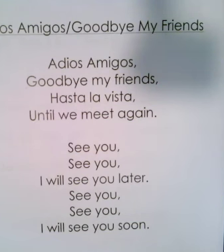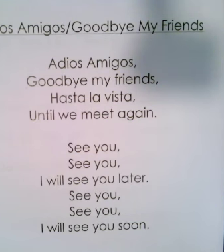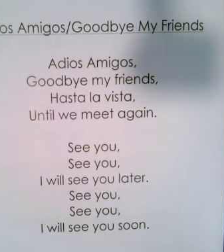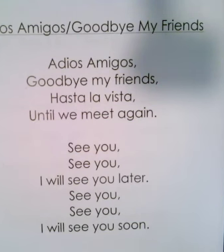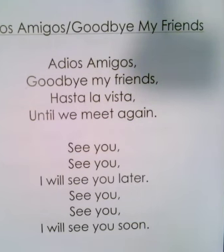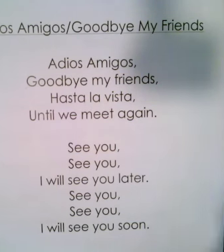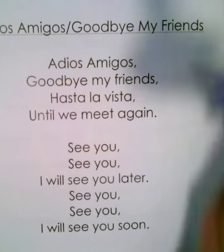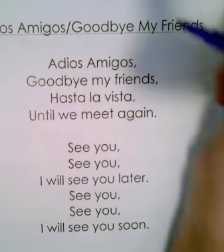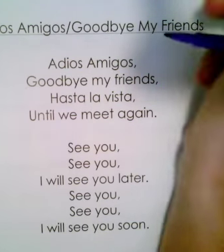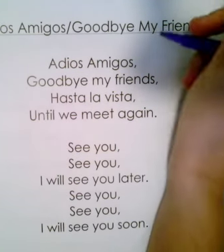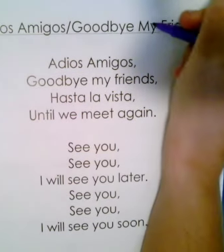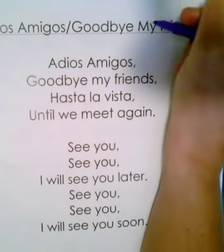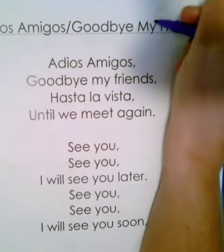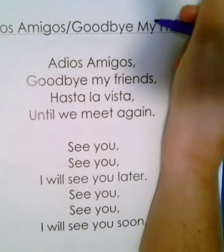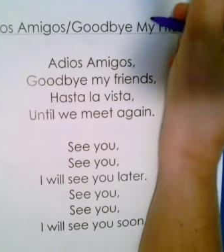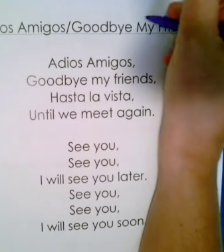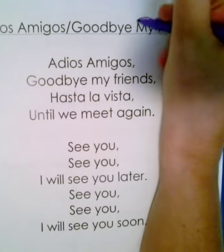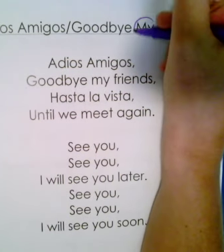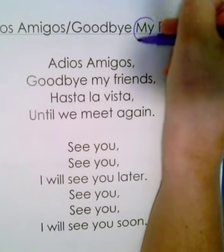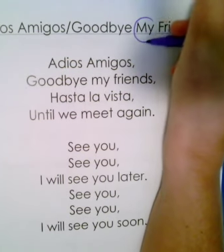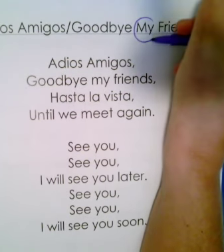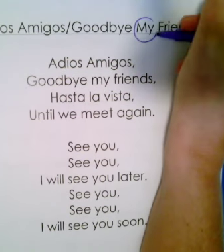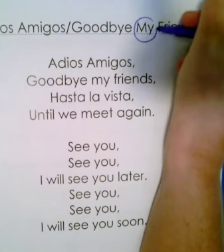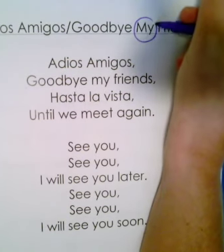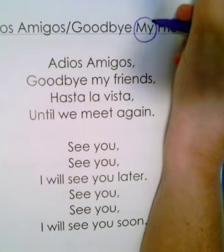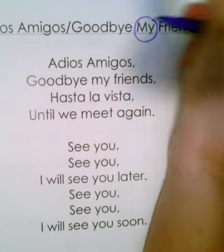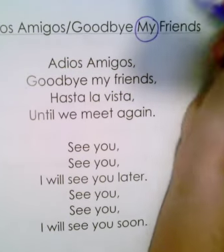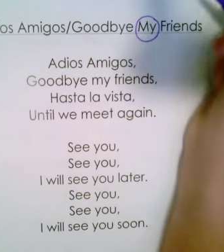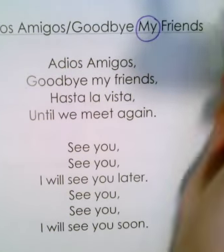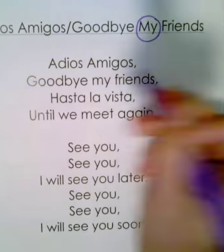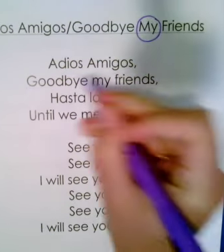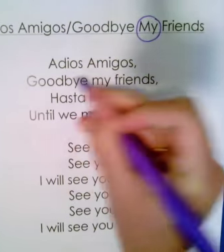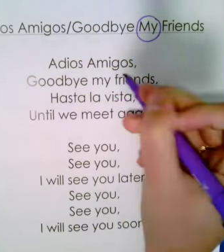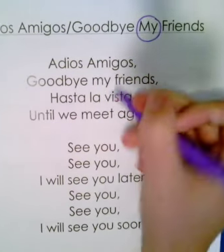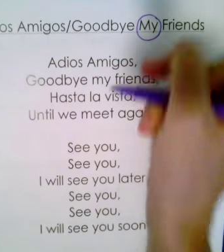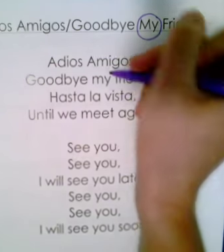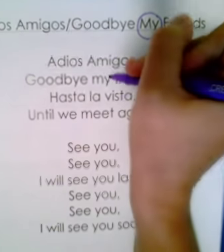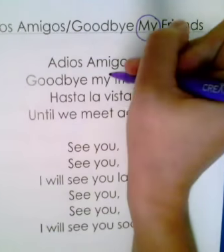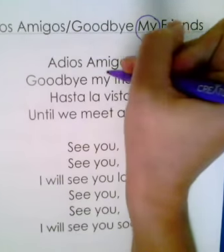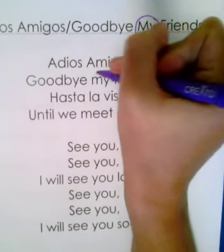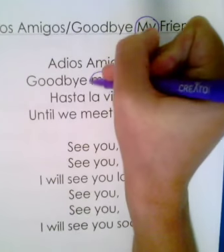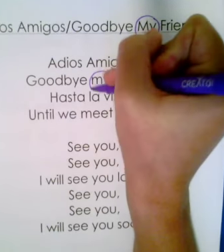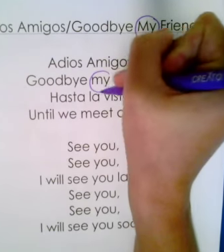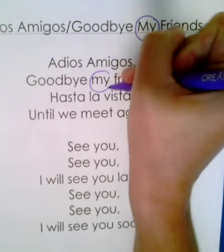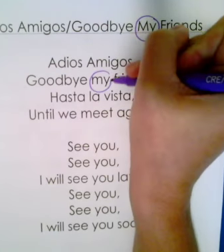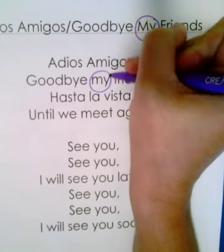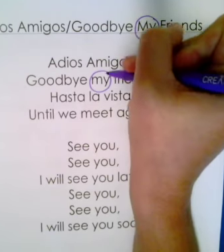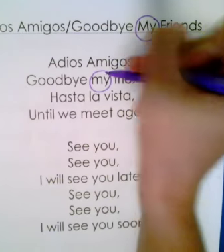I Spy. Can you spy heart words? Circle or underline the heart words that you can